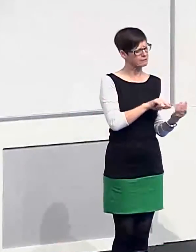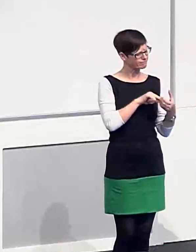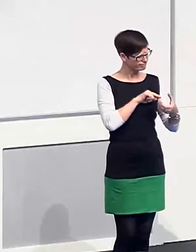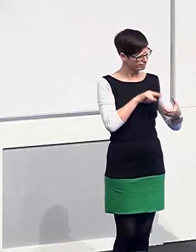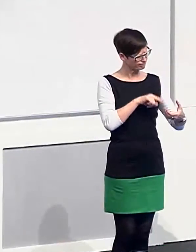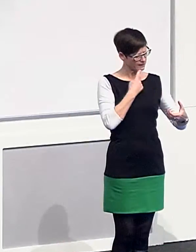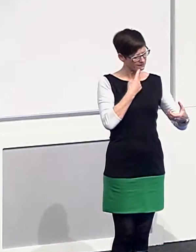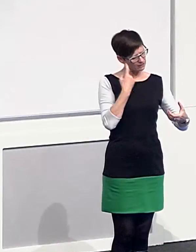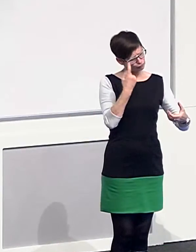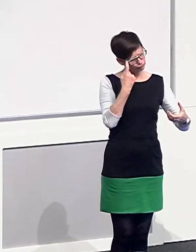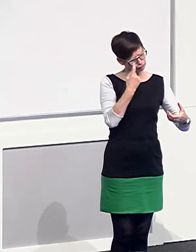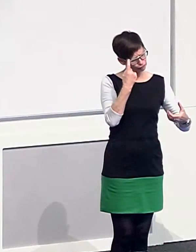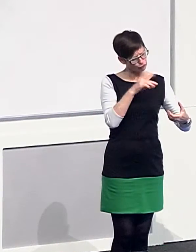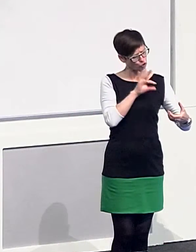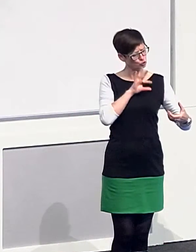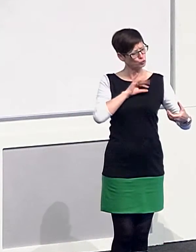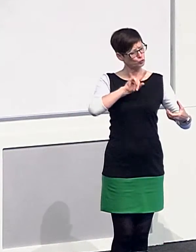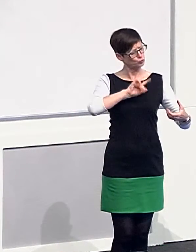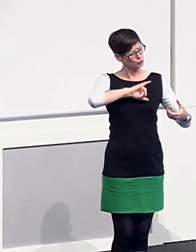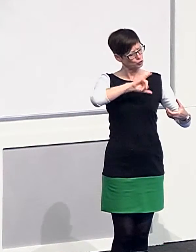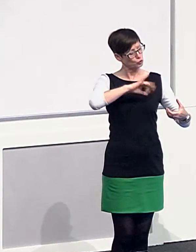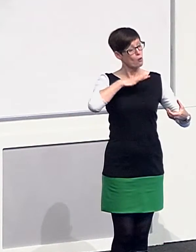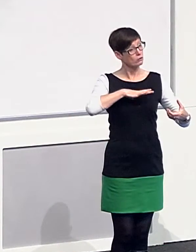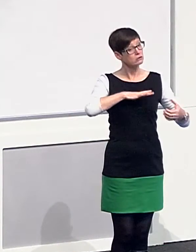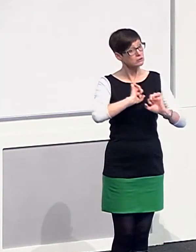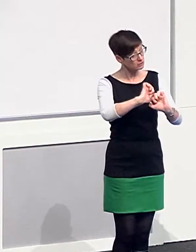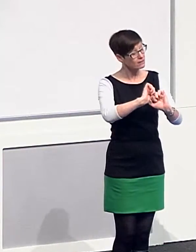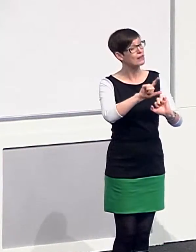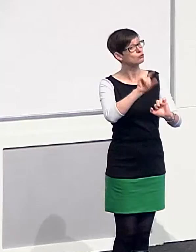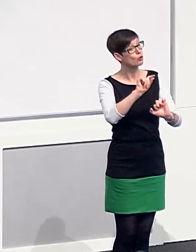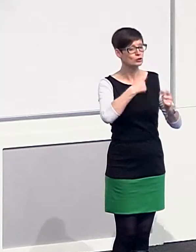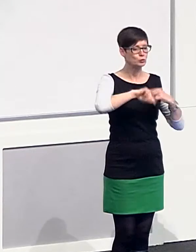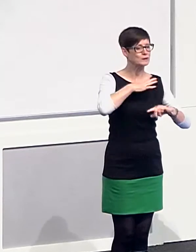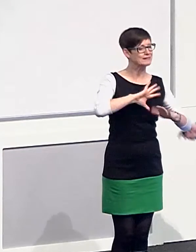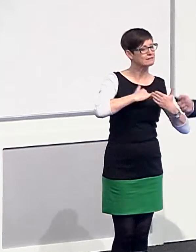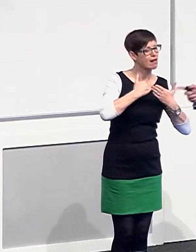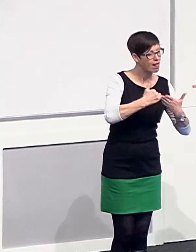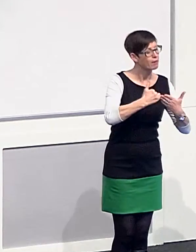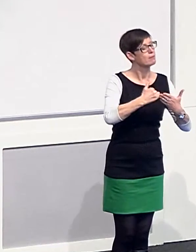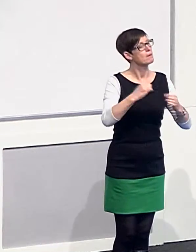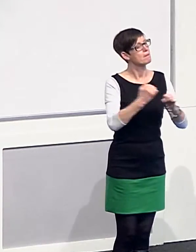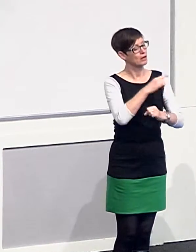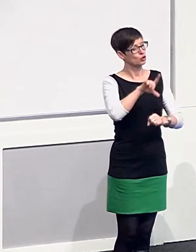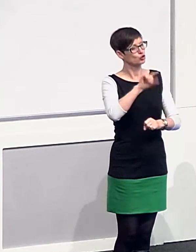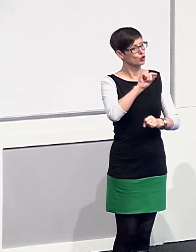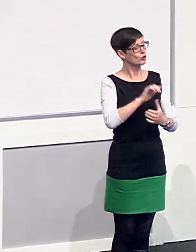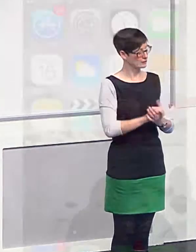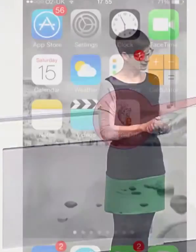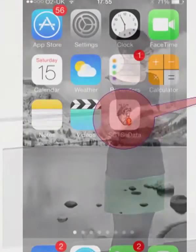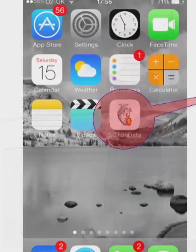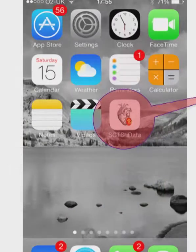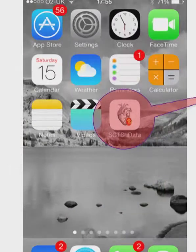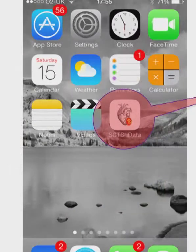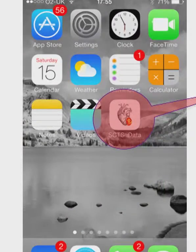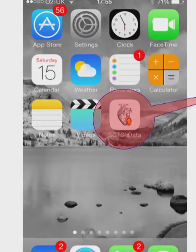which to make their choices. And it is their choice, and we need to support that choice using this kind of tool. This is another example. This is a different sort of patient,